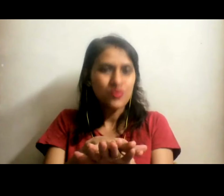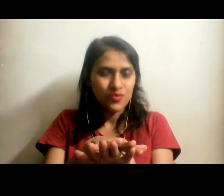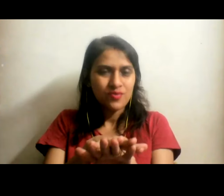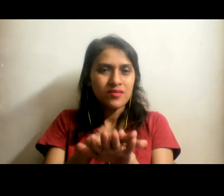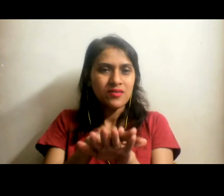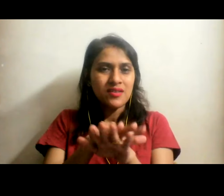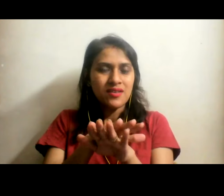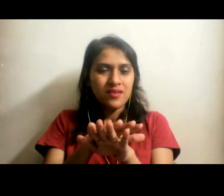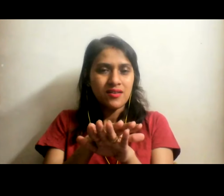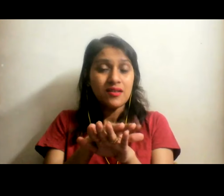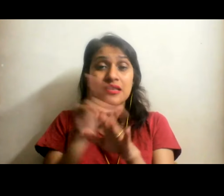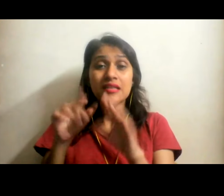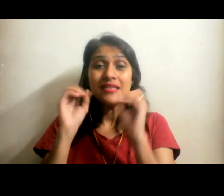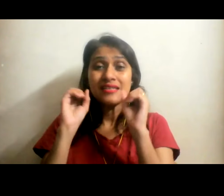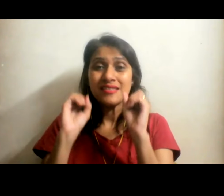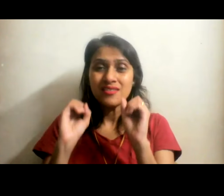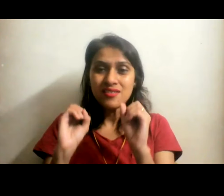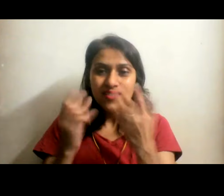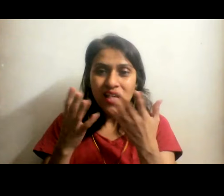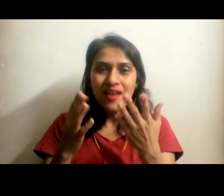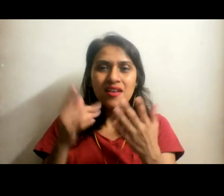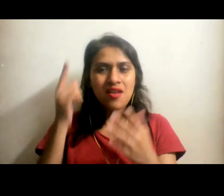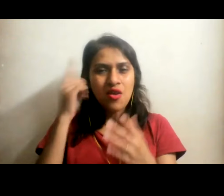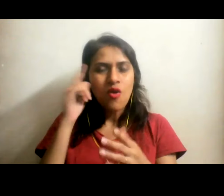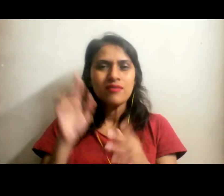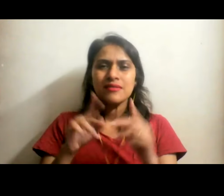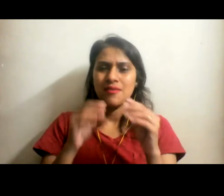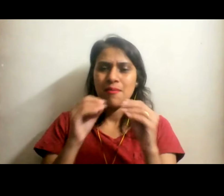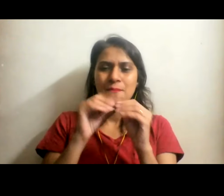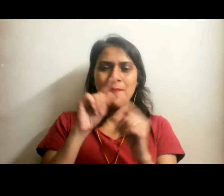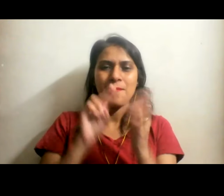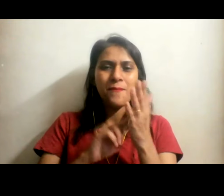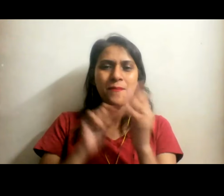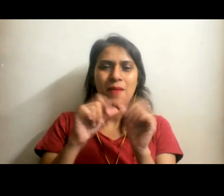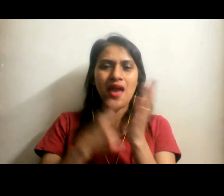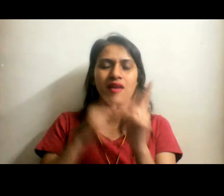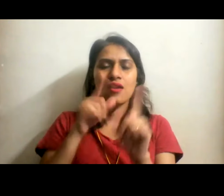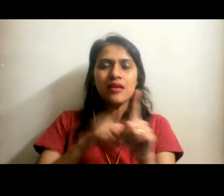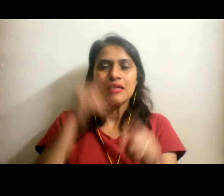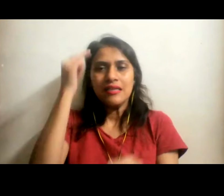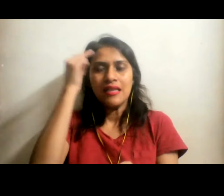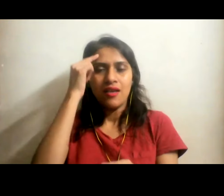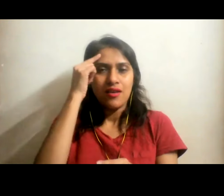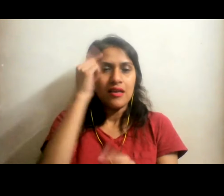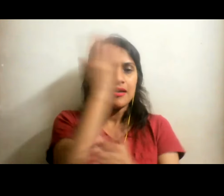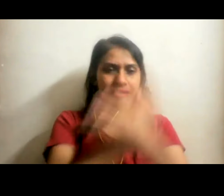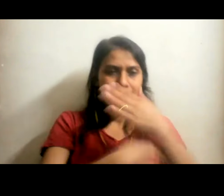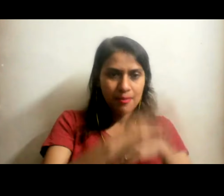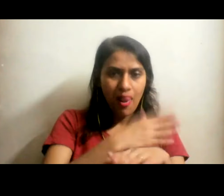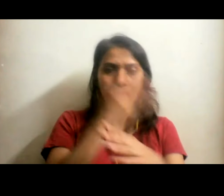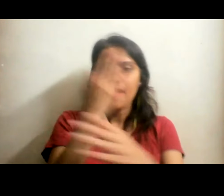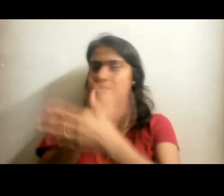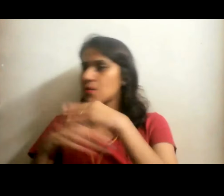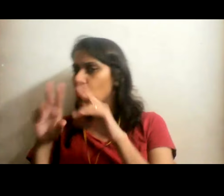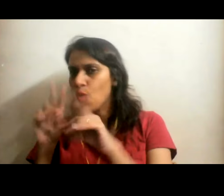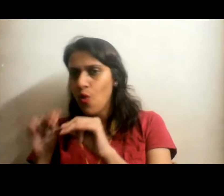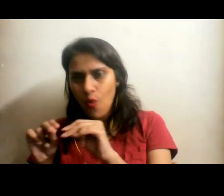it is defeated if we start creating these binaries of disabled and non-disabled. So that is something which I thought about,